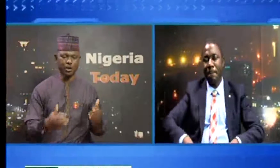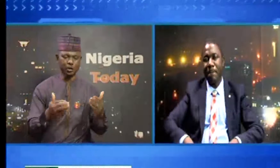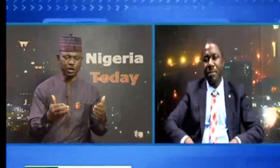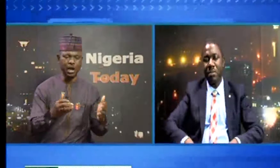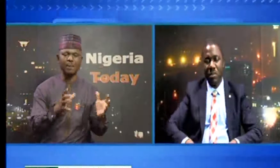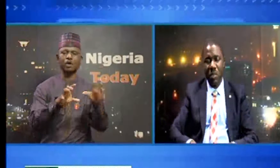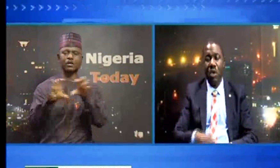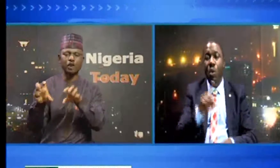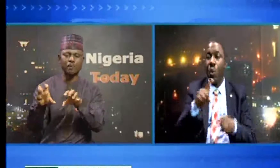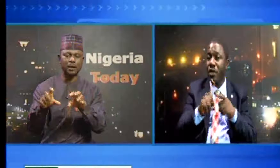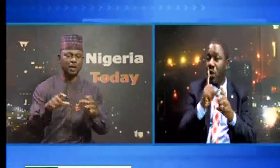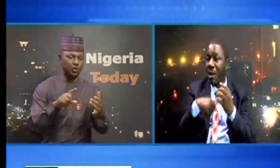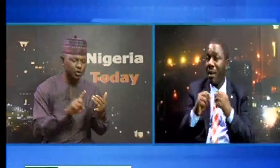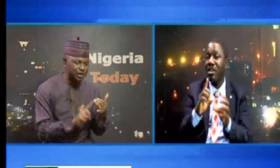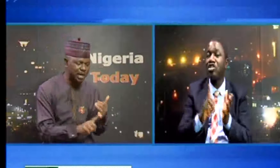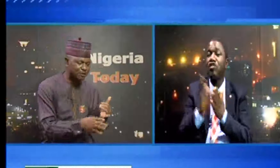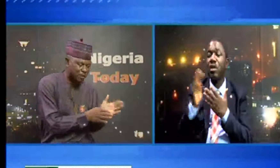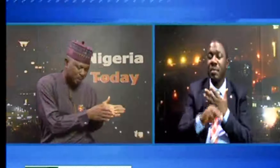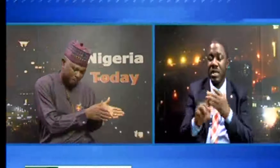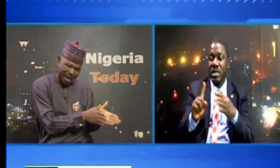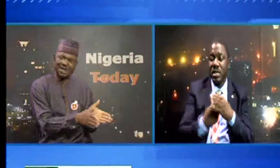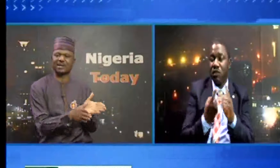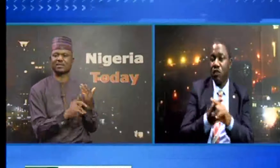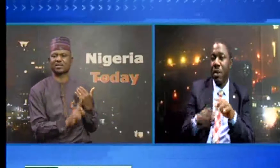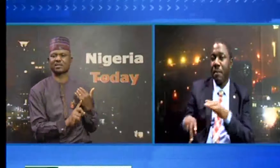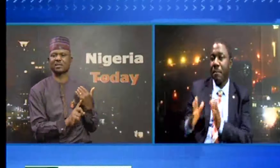So when you are talking about development, you start from the